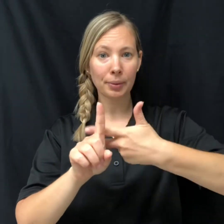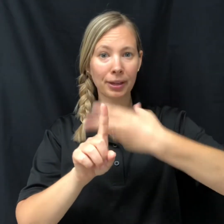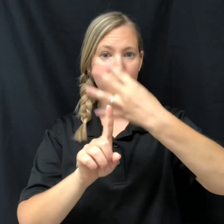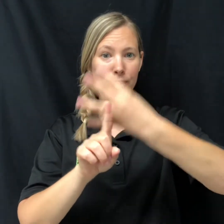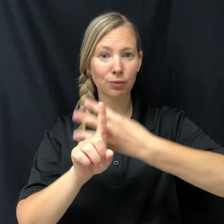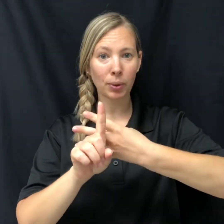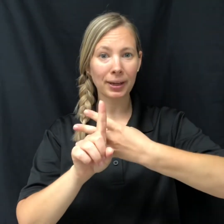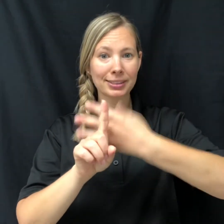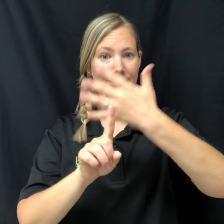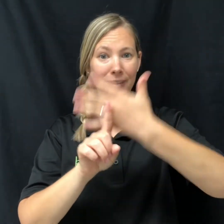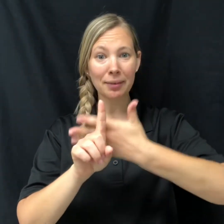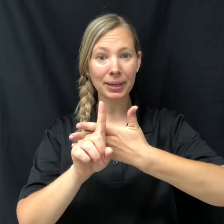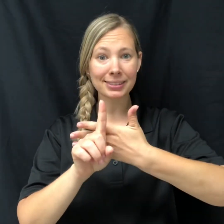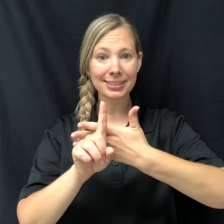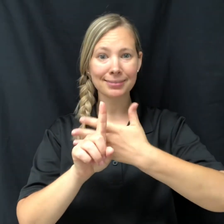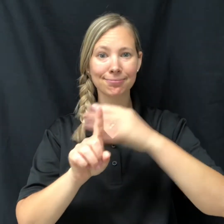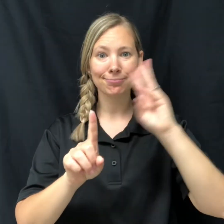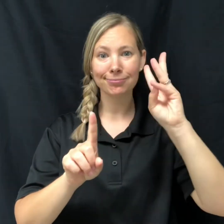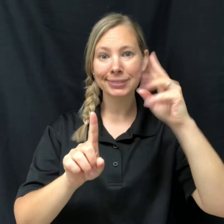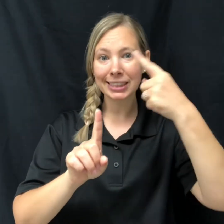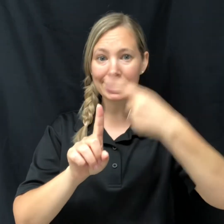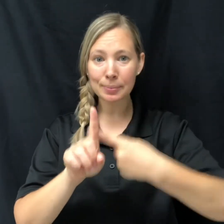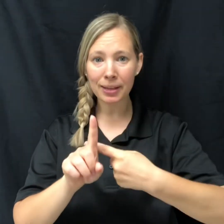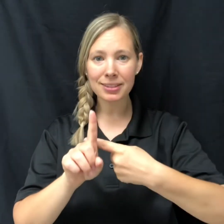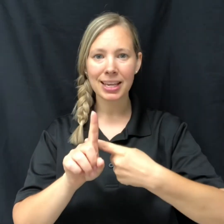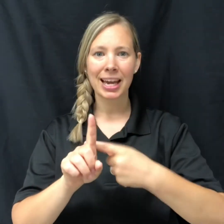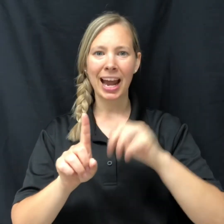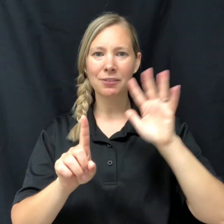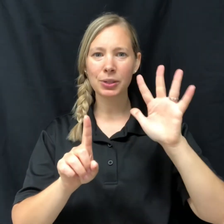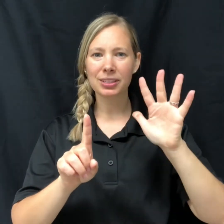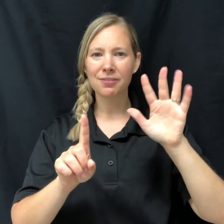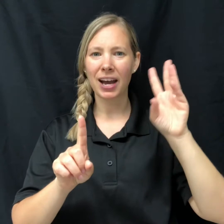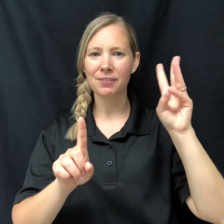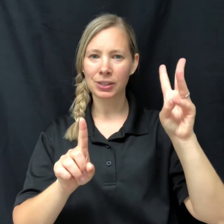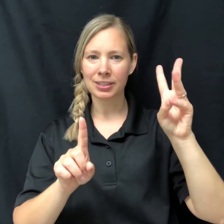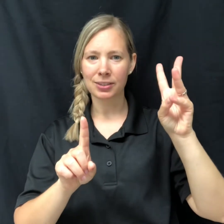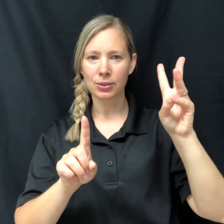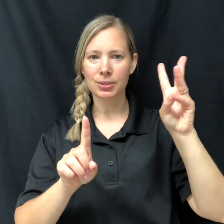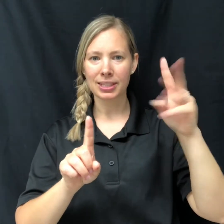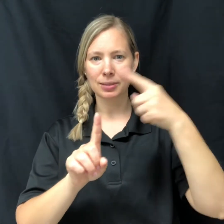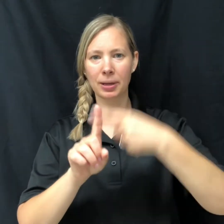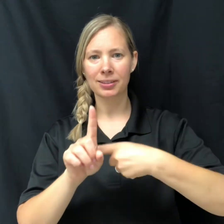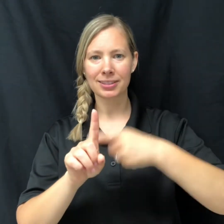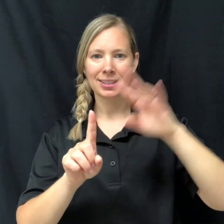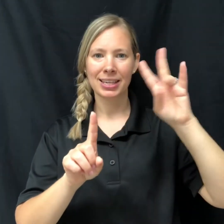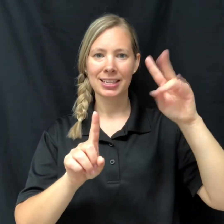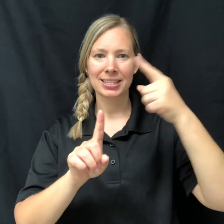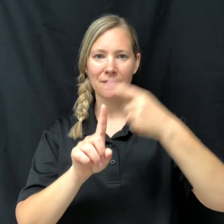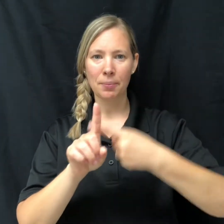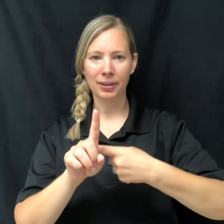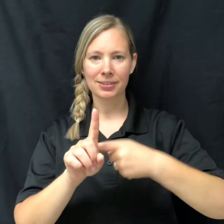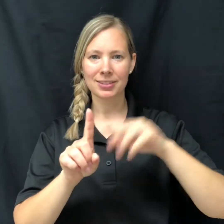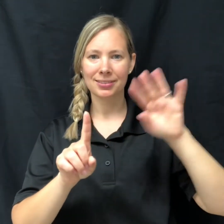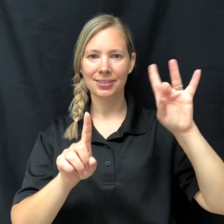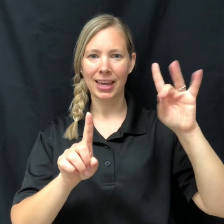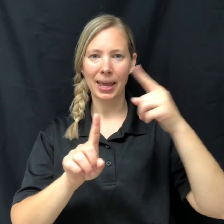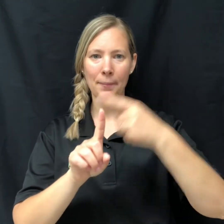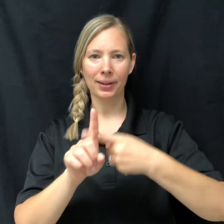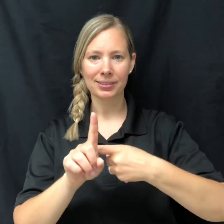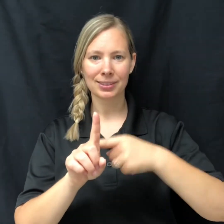months, 4 months, 5 months, 6 months. After you get to 5, you need to do 6 months, 7 months, 8 months, or